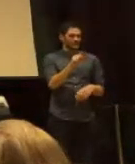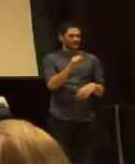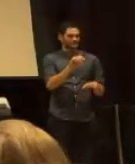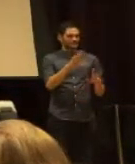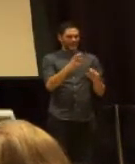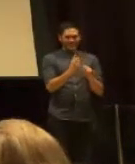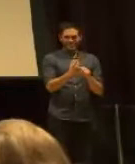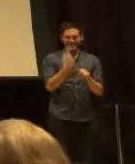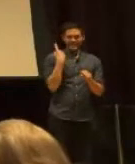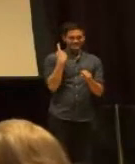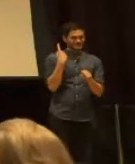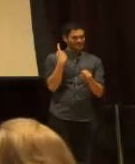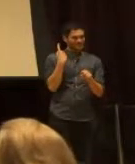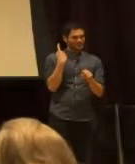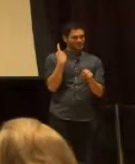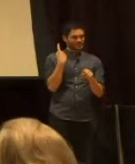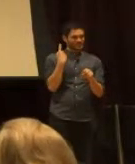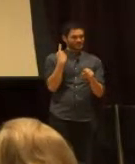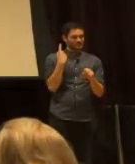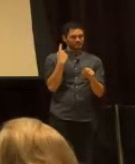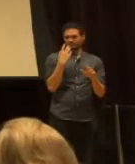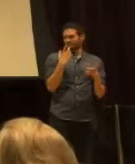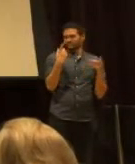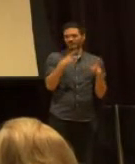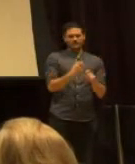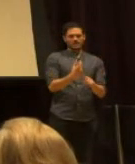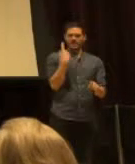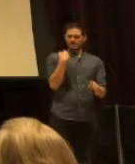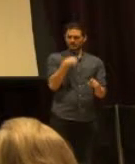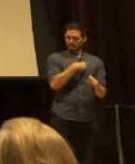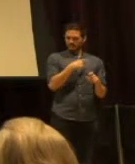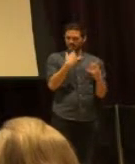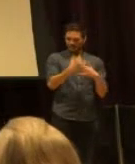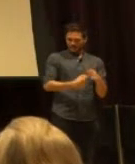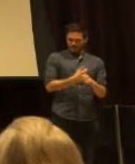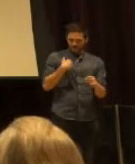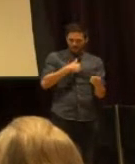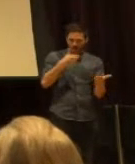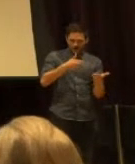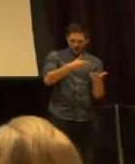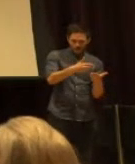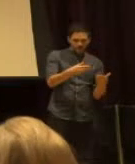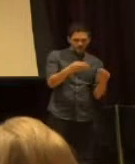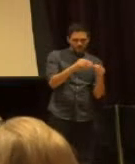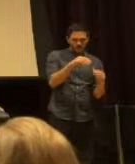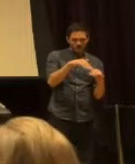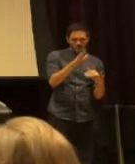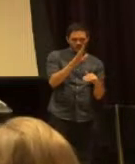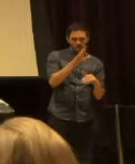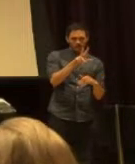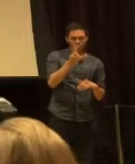very close to it. And this should alarm all of us, including the white cis gays.